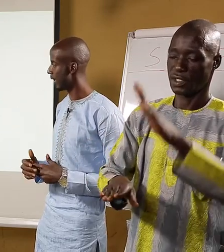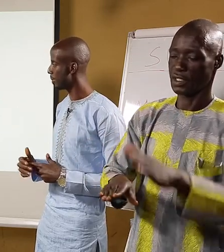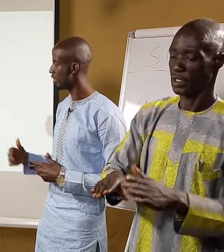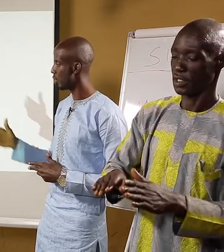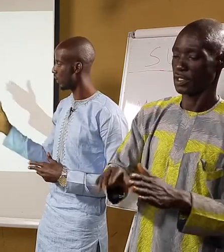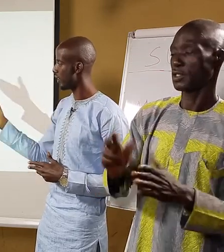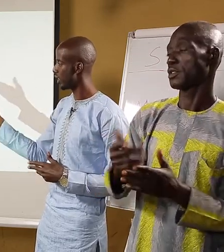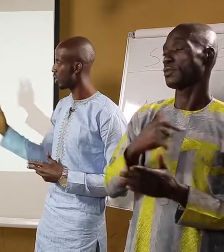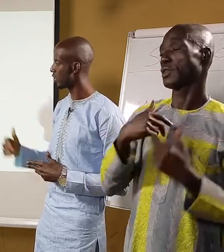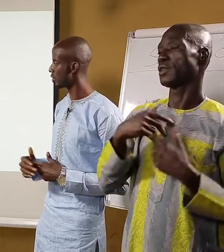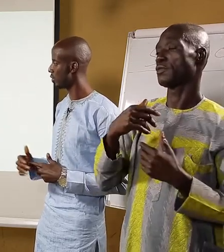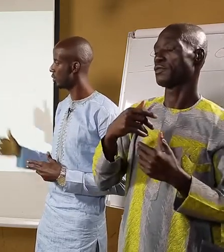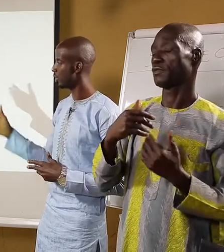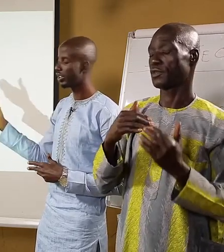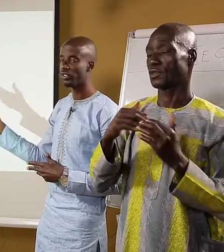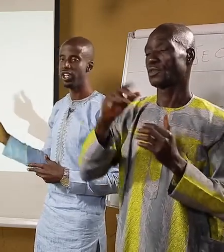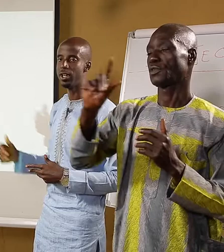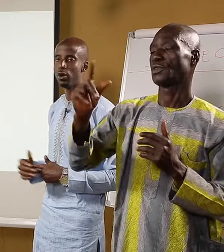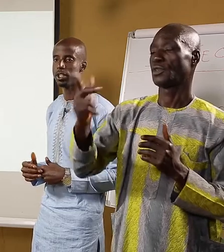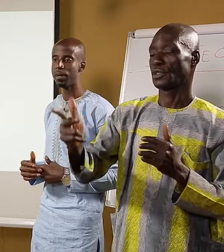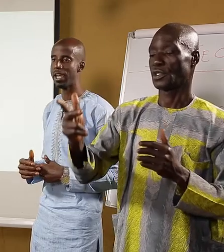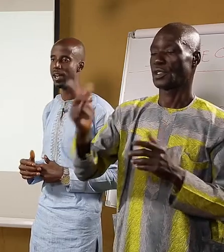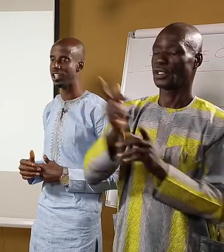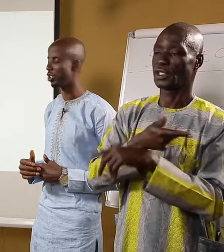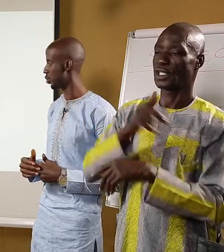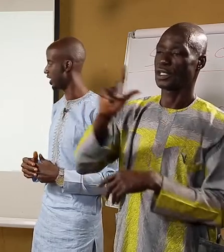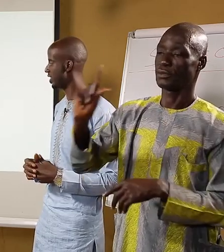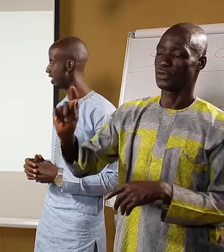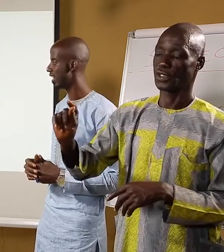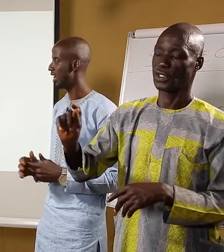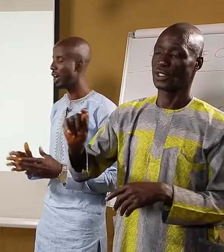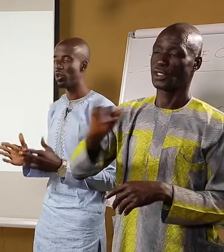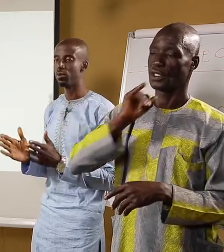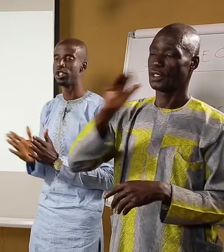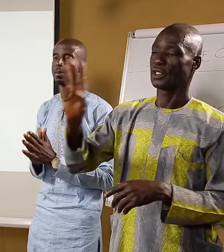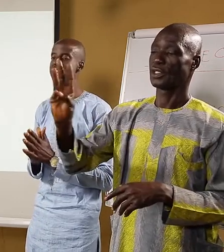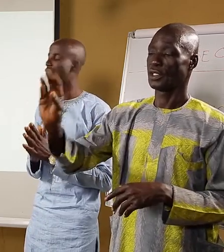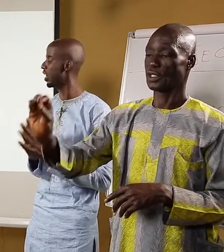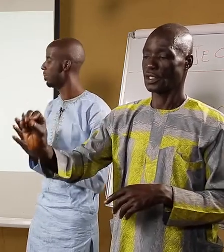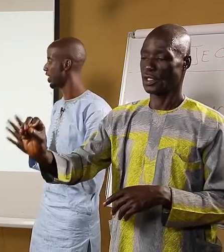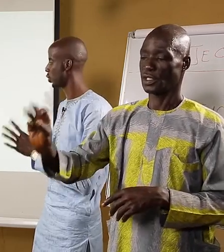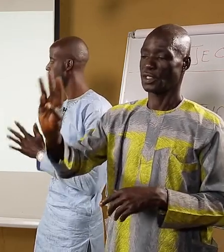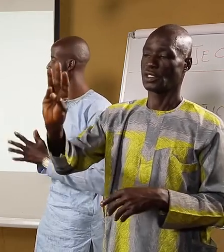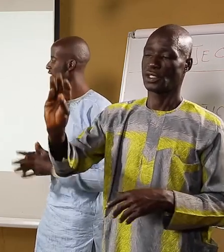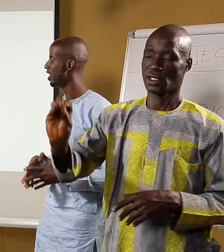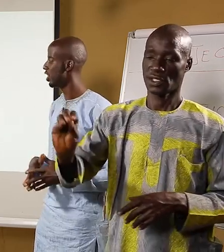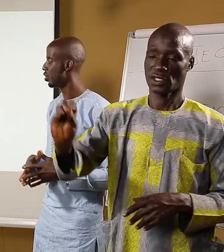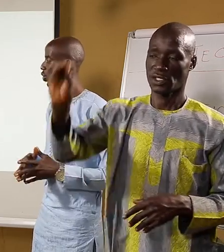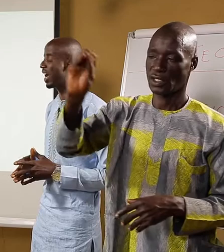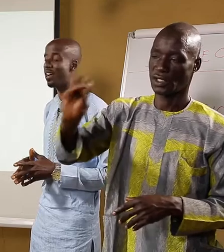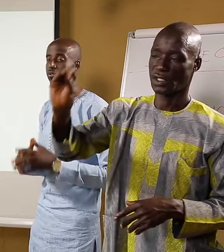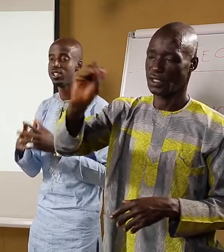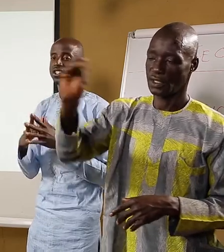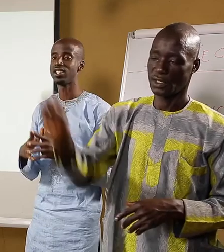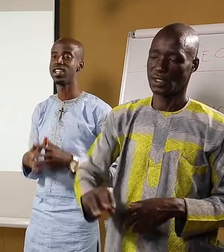next step. We have equals to 3 multiplied by 20. And when you multiply 3 by 20,